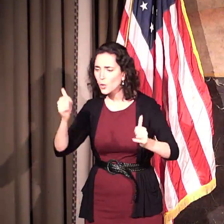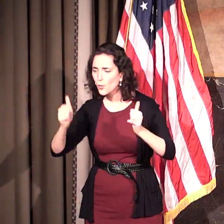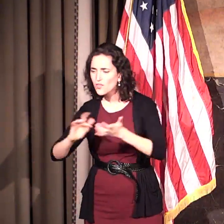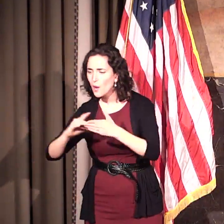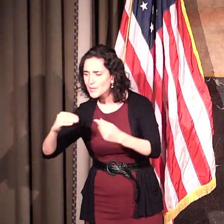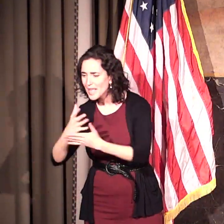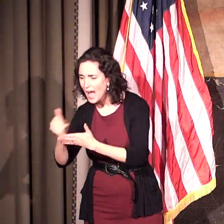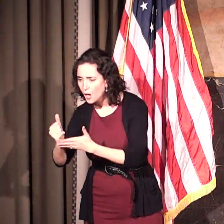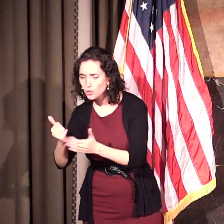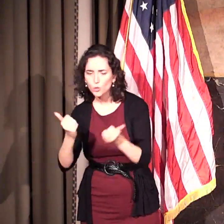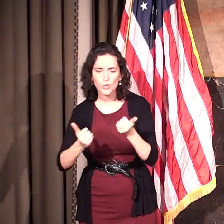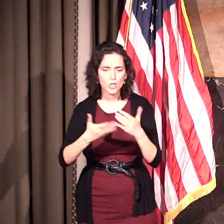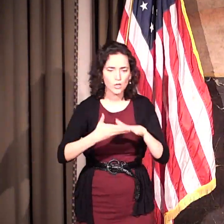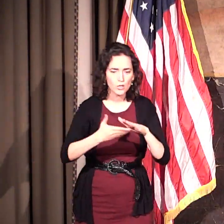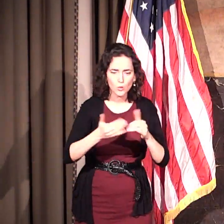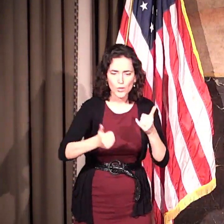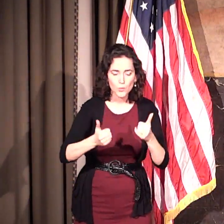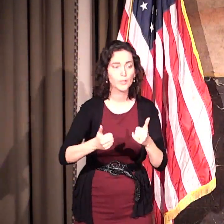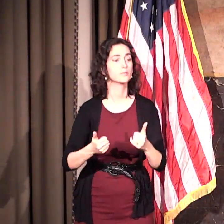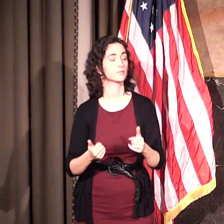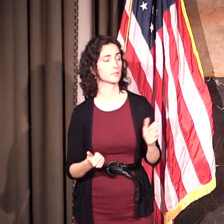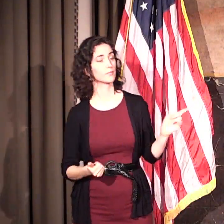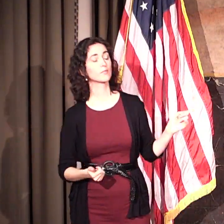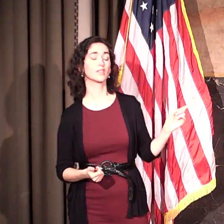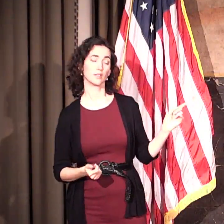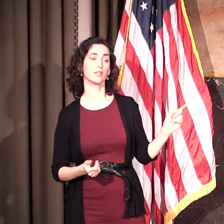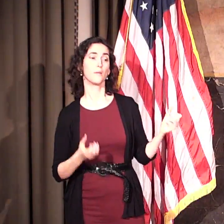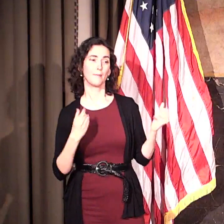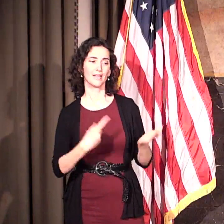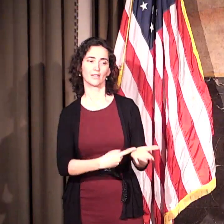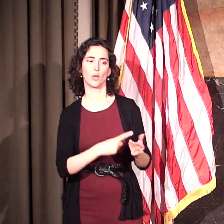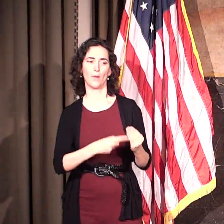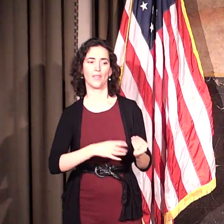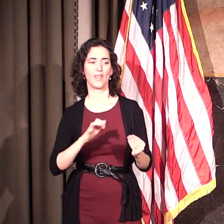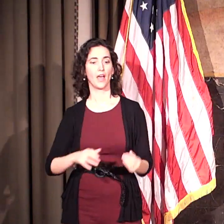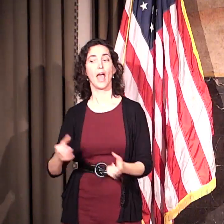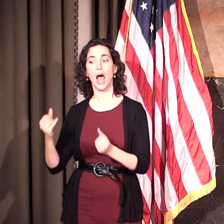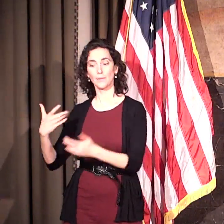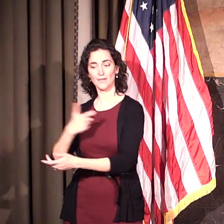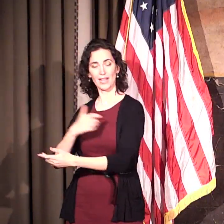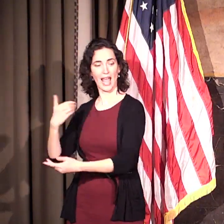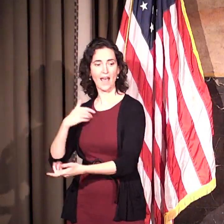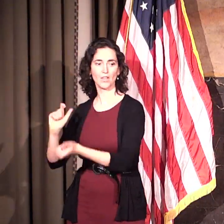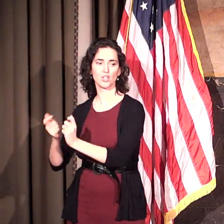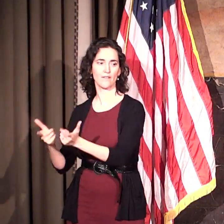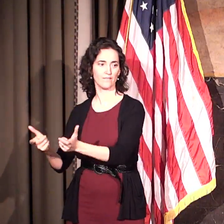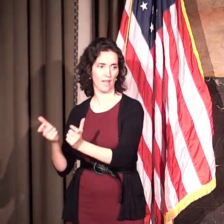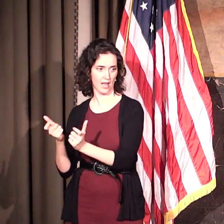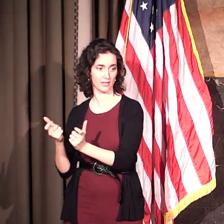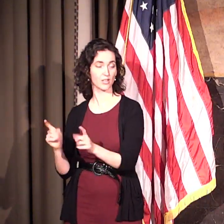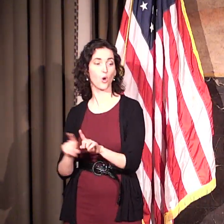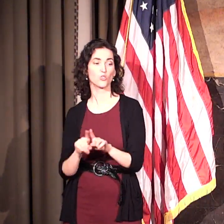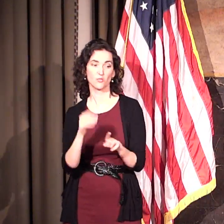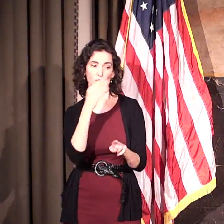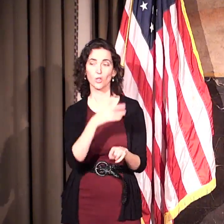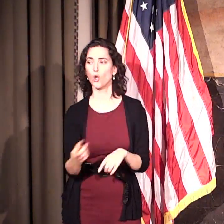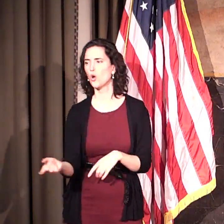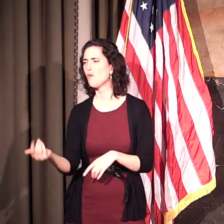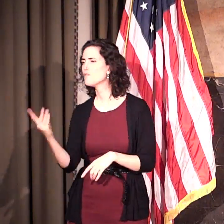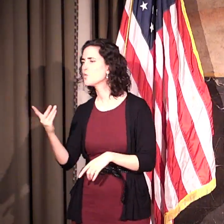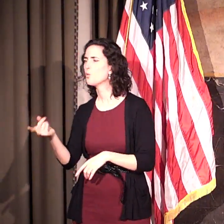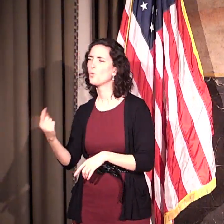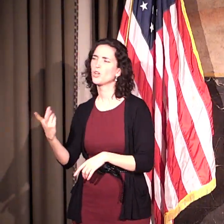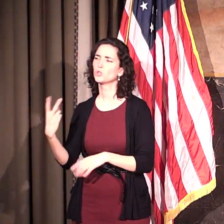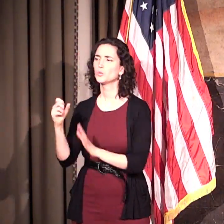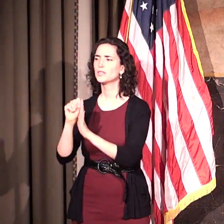a lot of discussions about that, and the inventory does change quite quickly. The other end of that is a couple states have gone